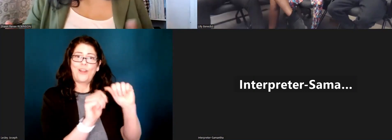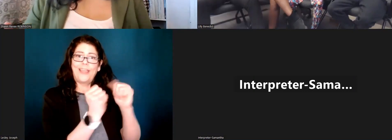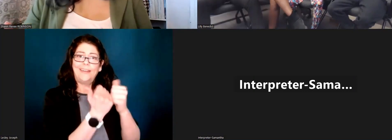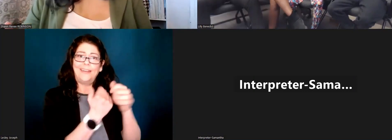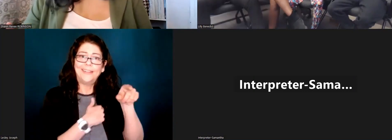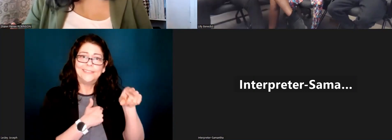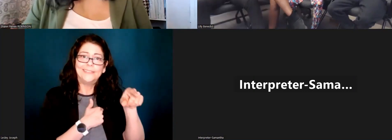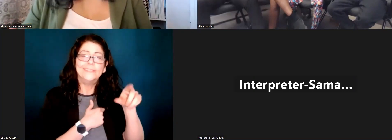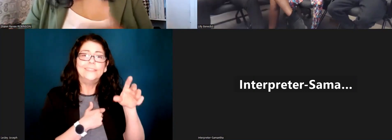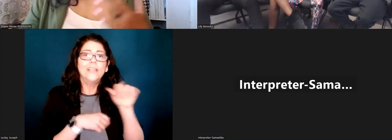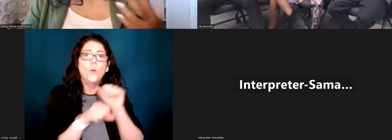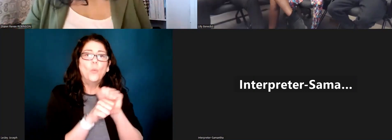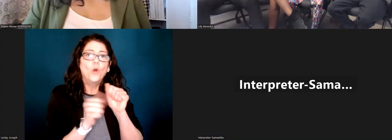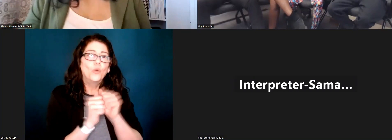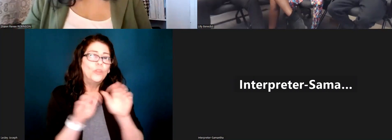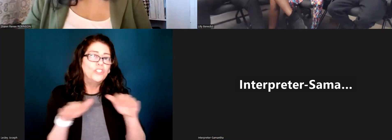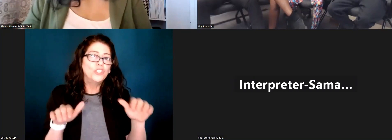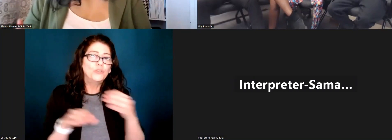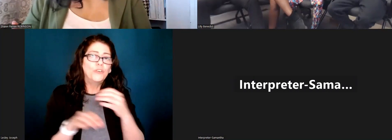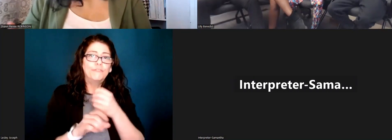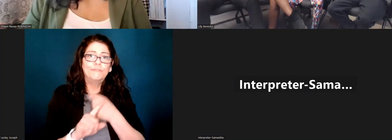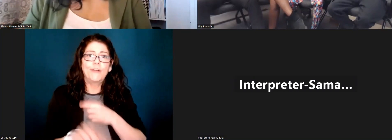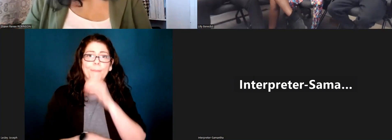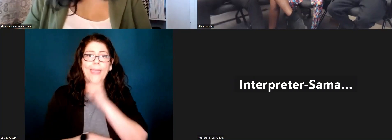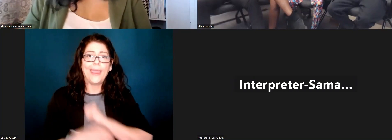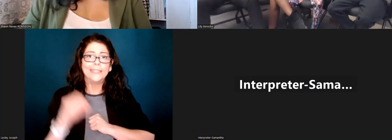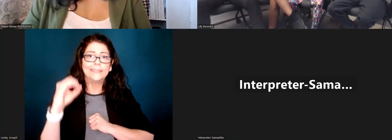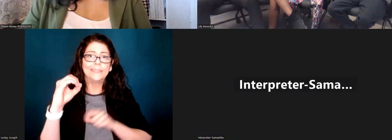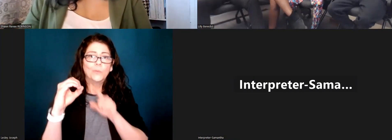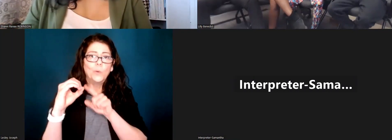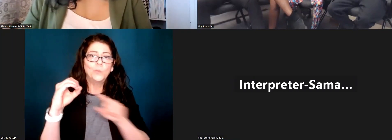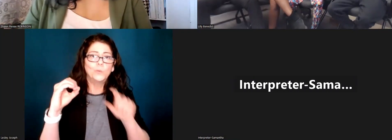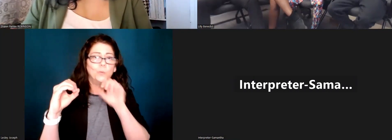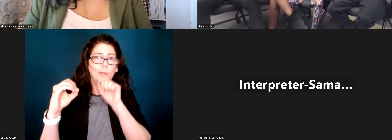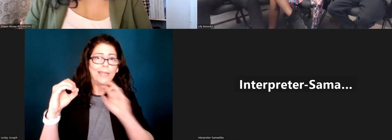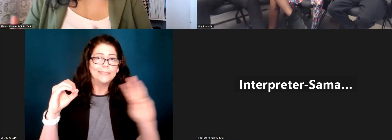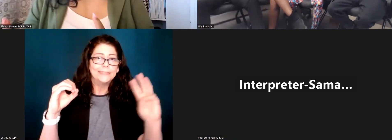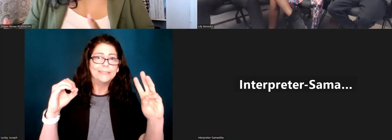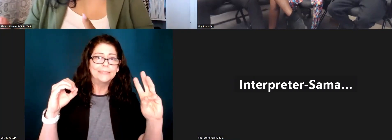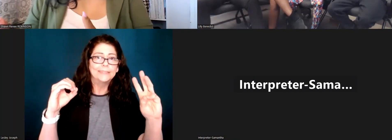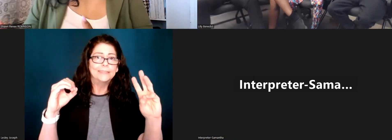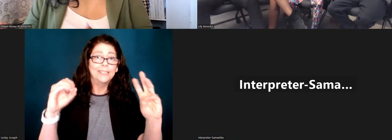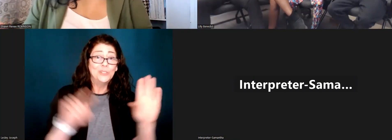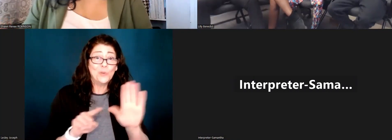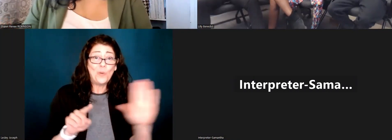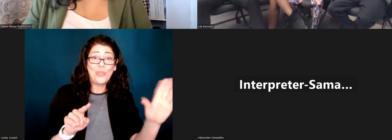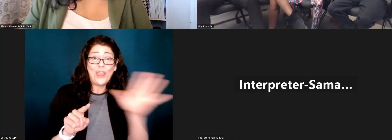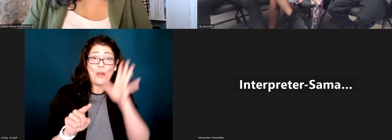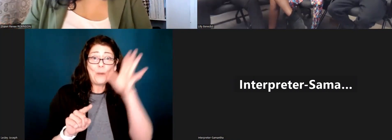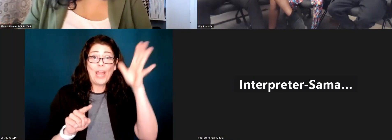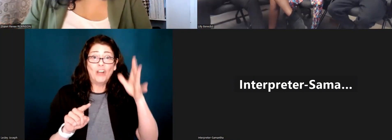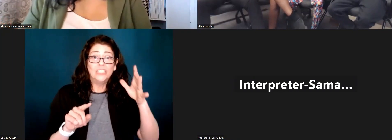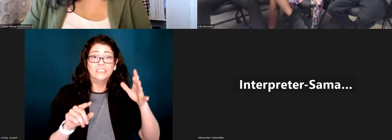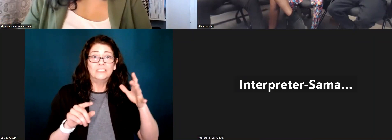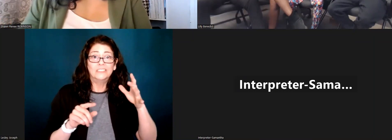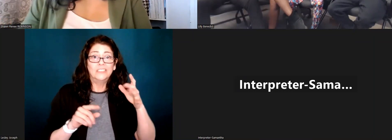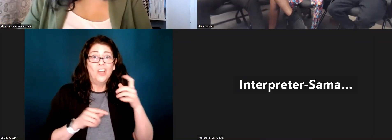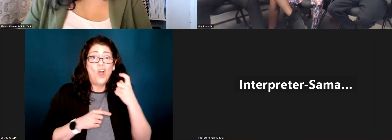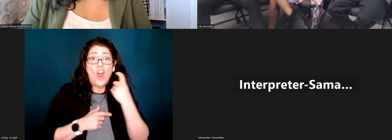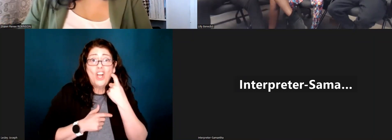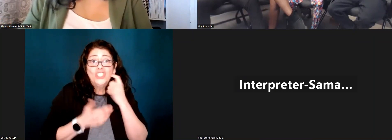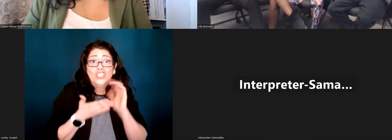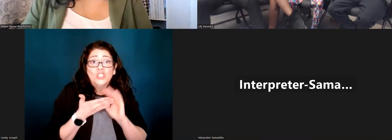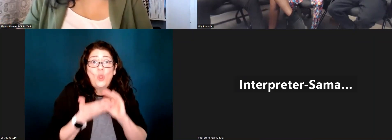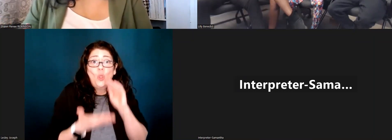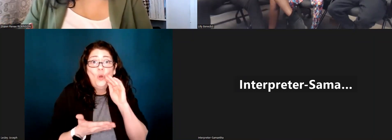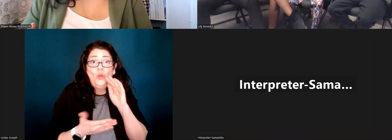from 0 to 6. These parents are just learning either that they have a child who is deaf or hard